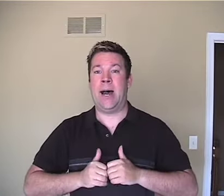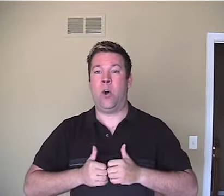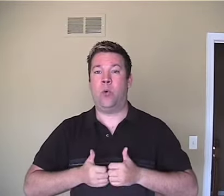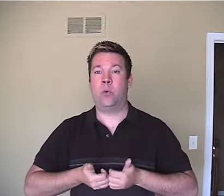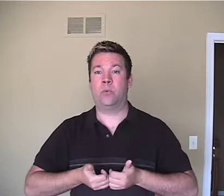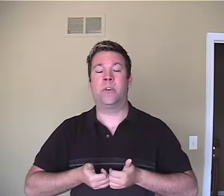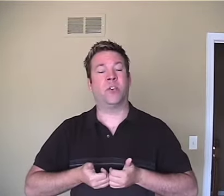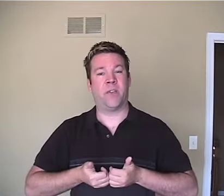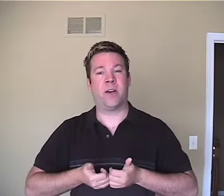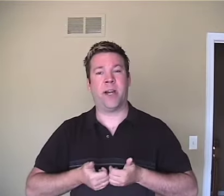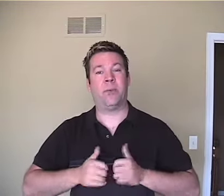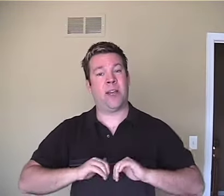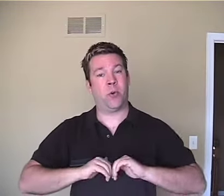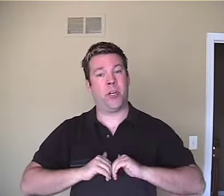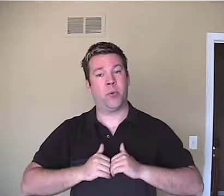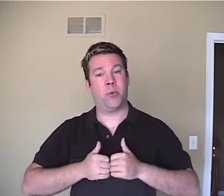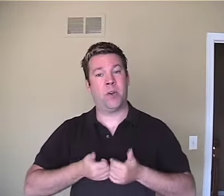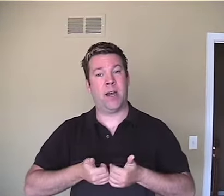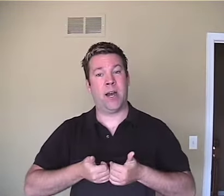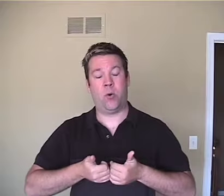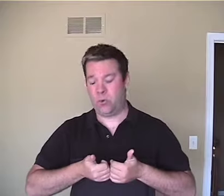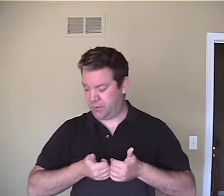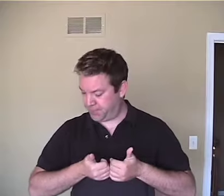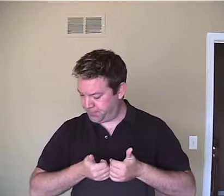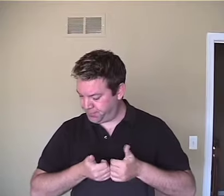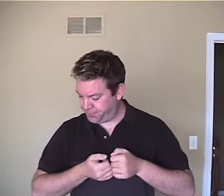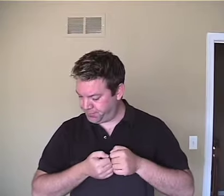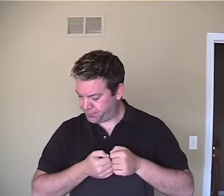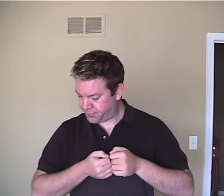How? We've learned that already with how are you? How?